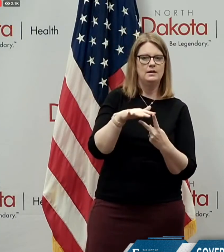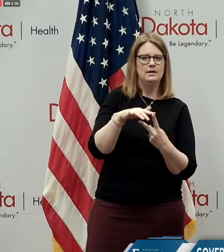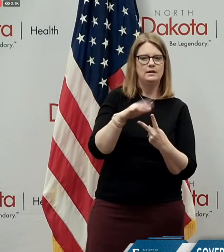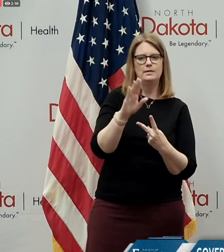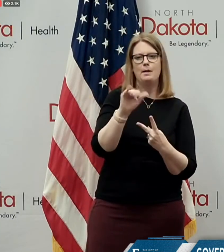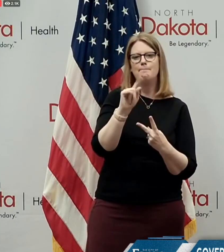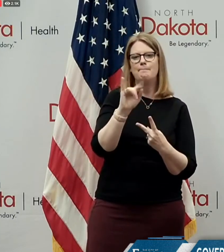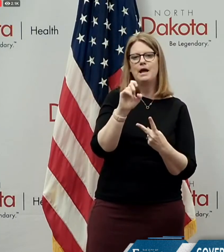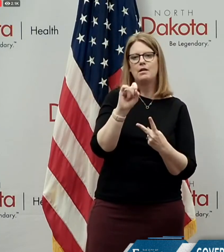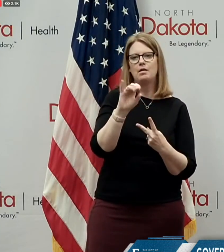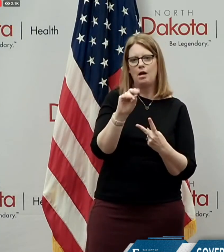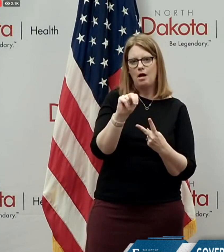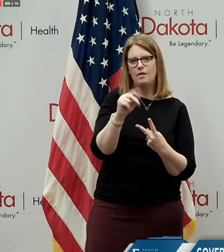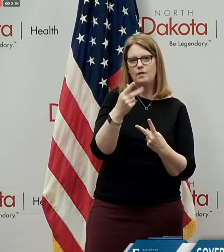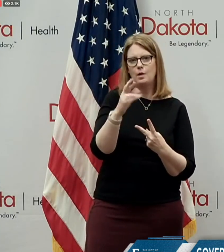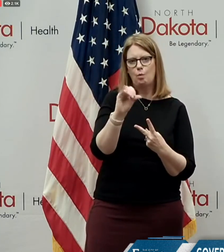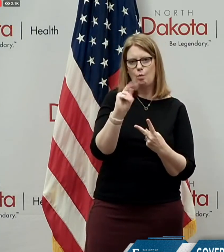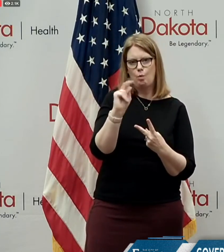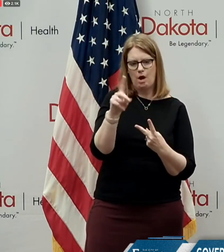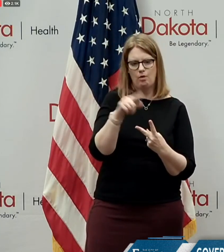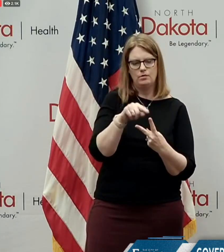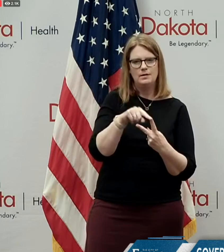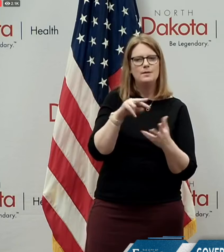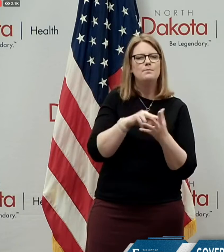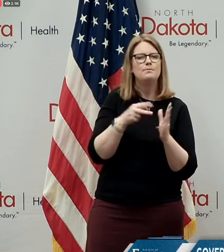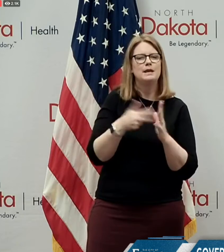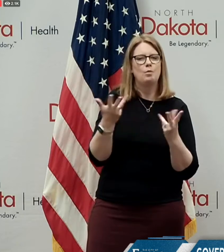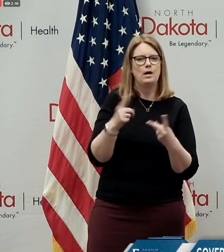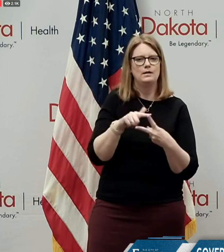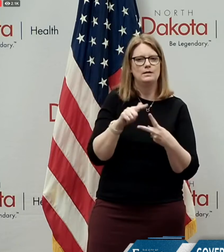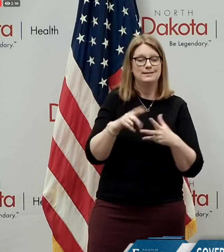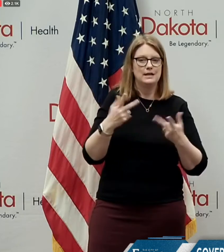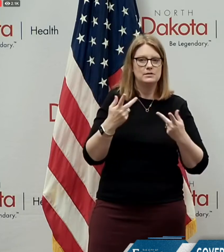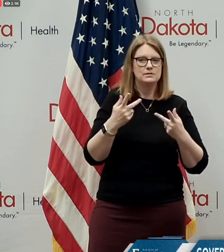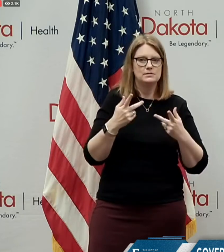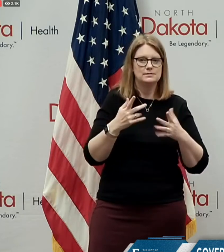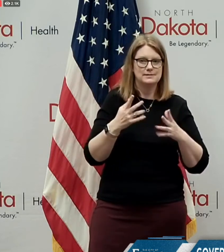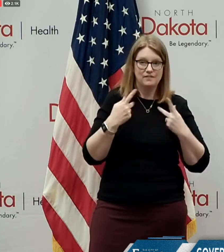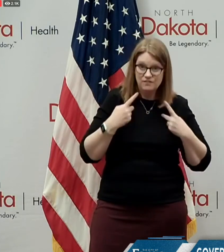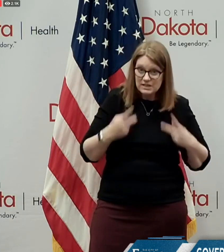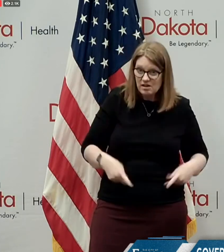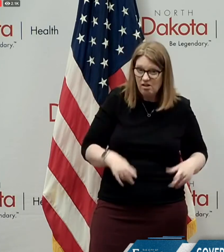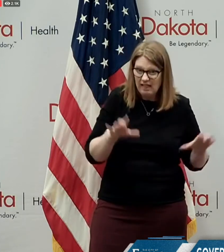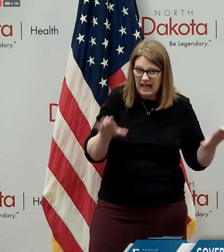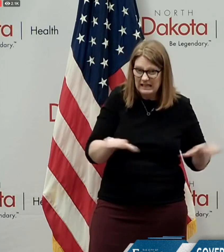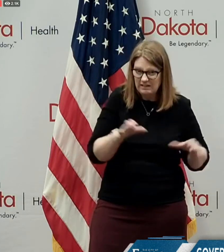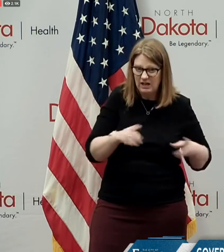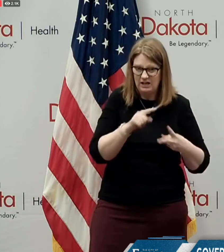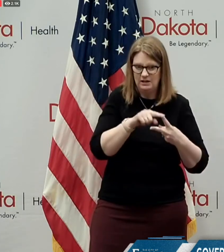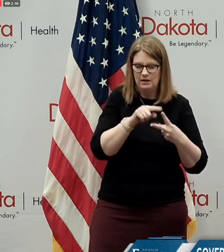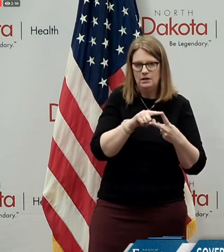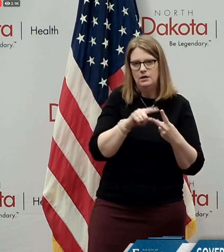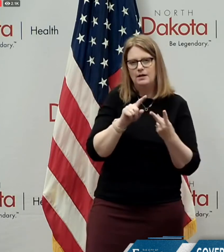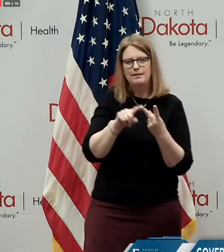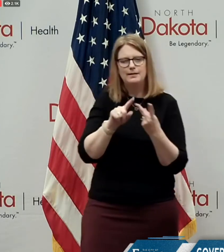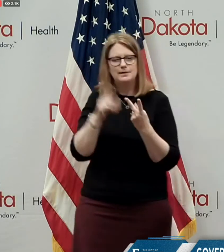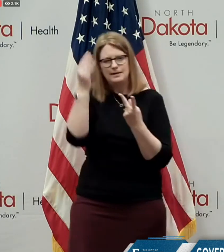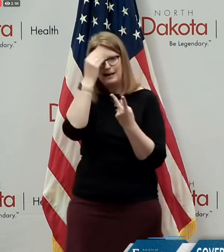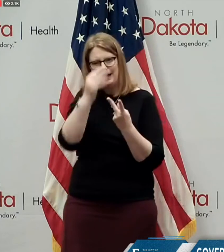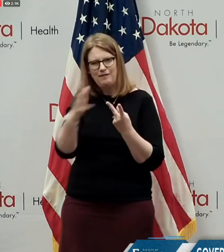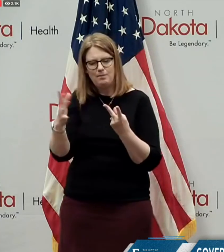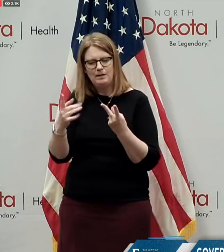about a riot, there's a battle on the ground where there's physical activity happening, but there's also an information battle